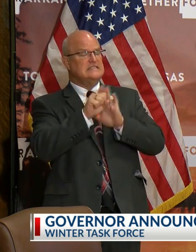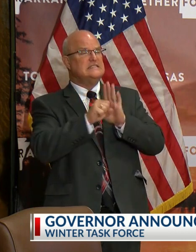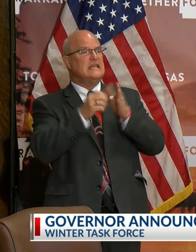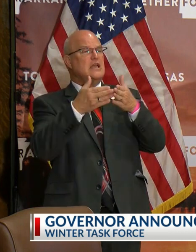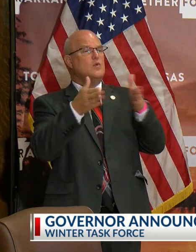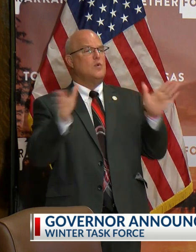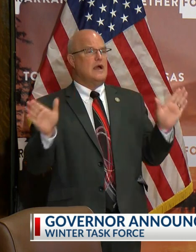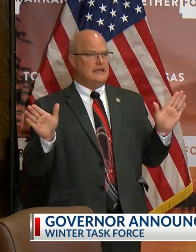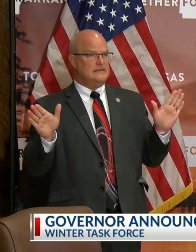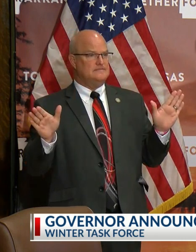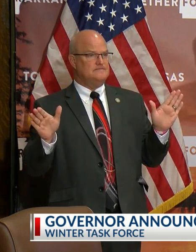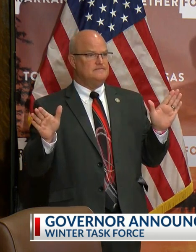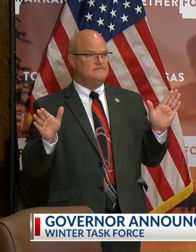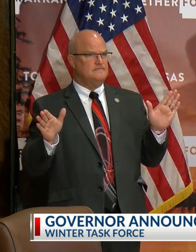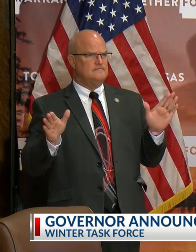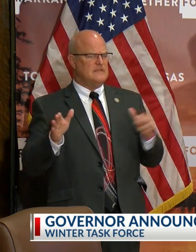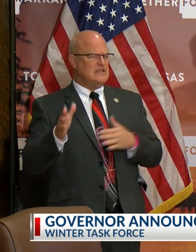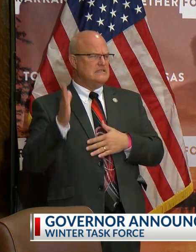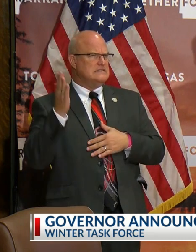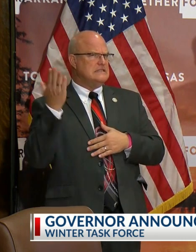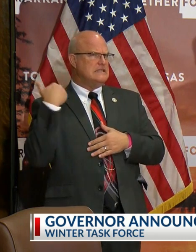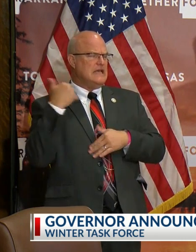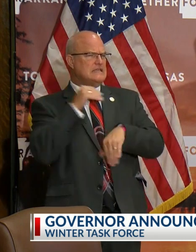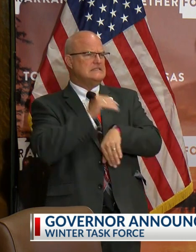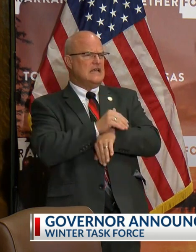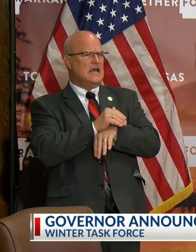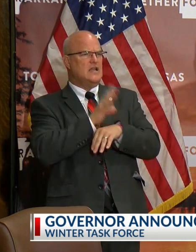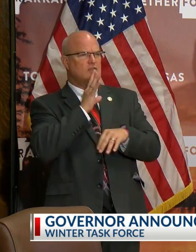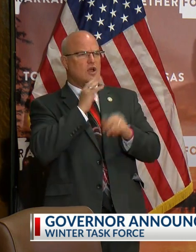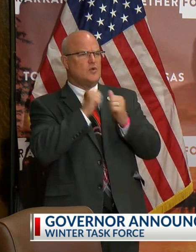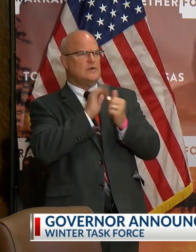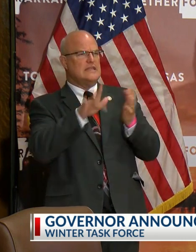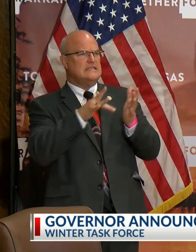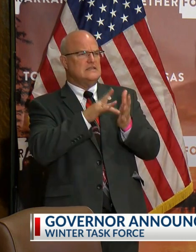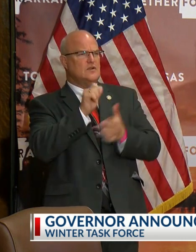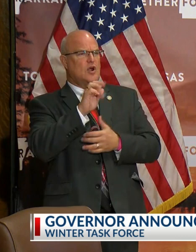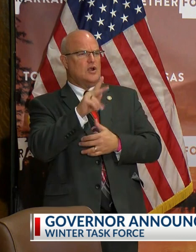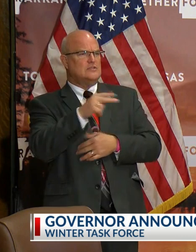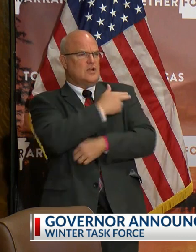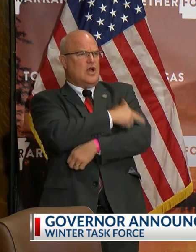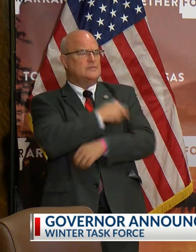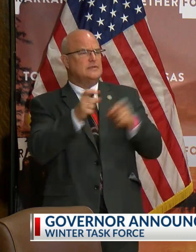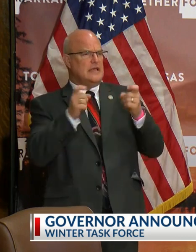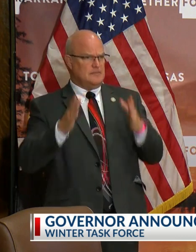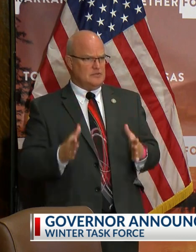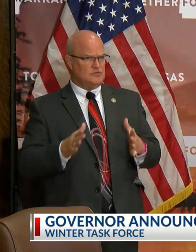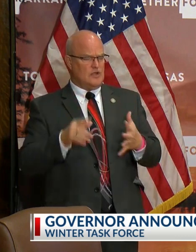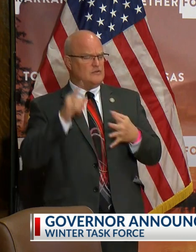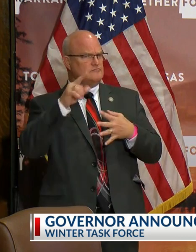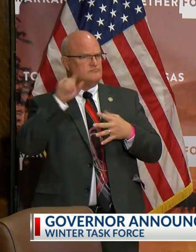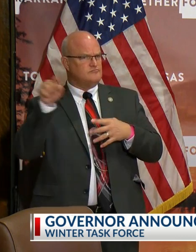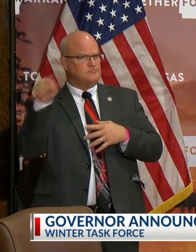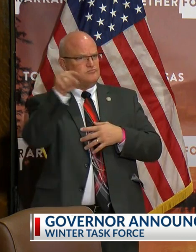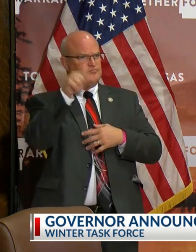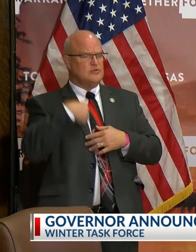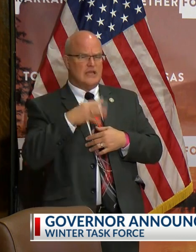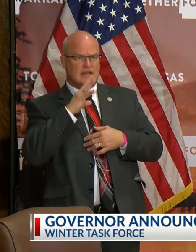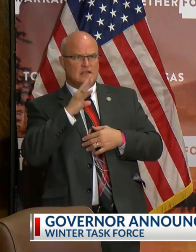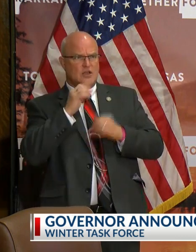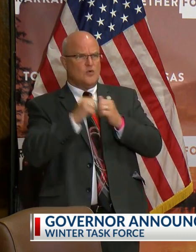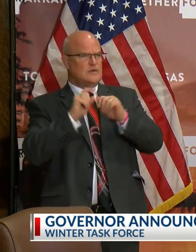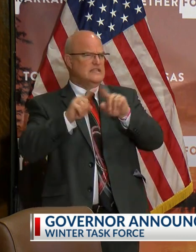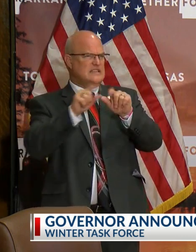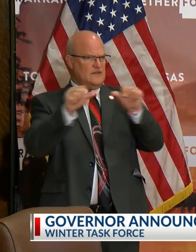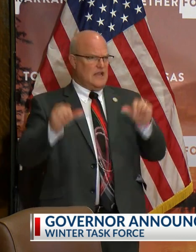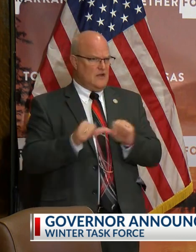statewide? Last night I was on a call with the Central Arkansas hospital administrators, and I've talked regularly to the